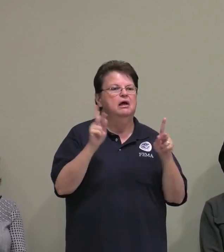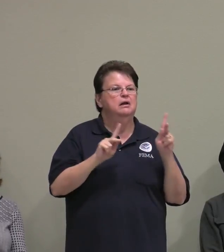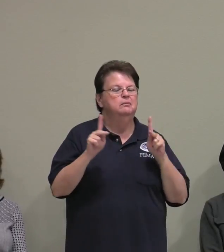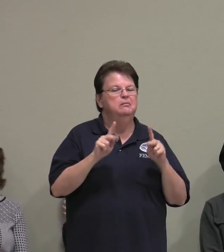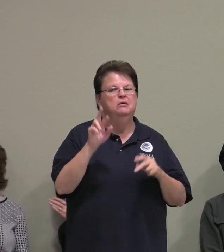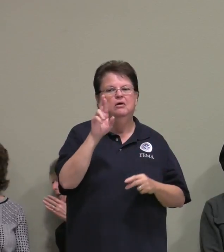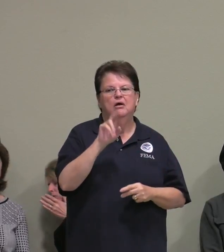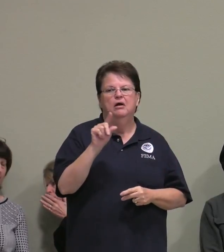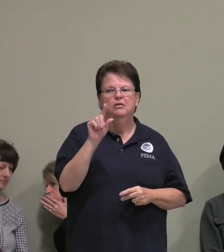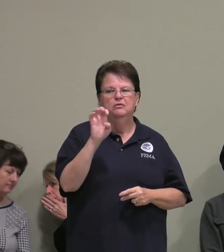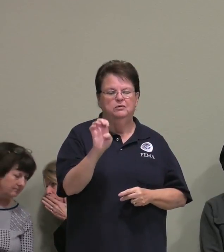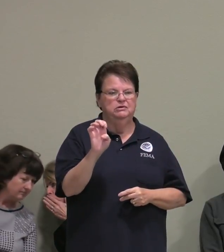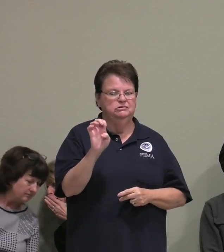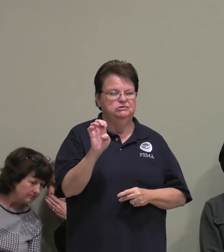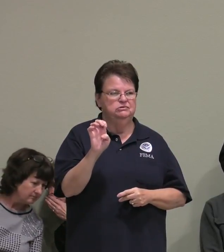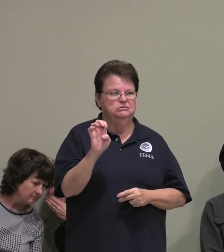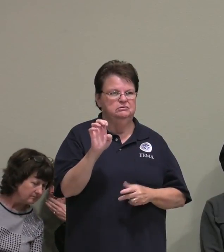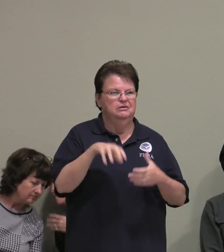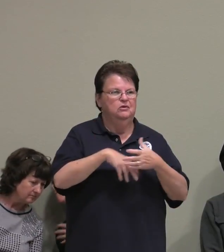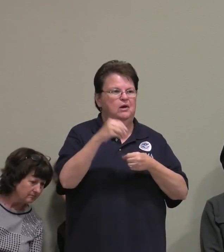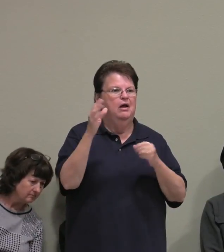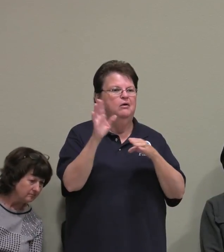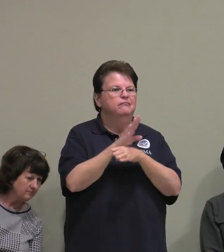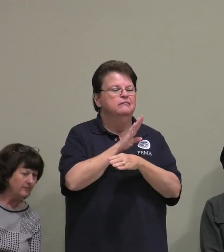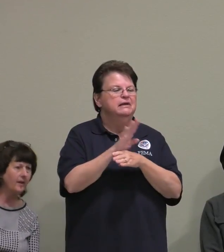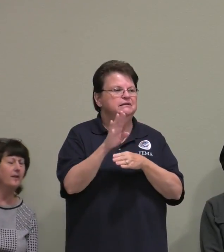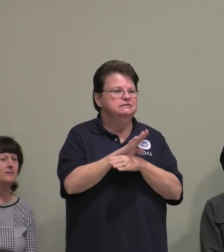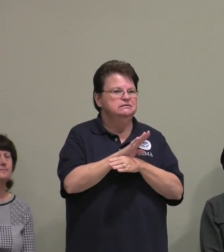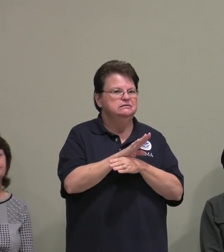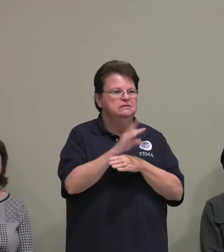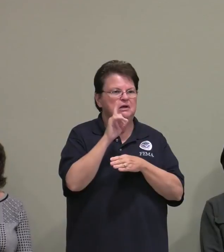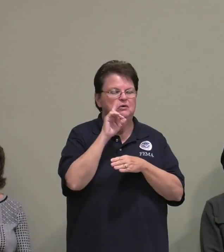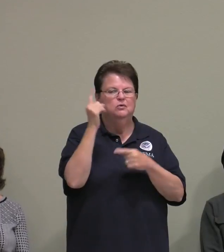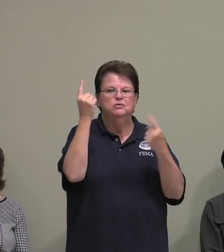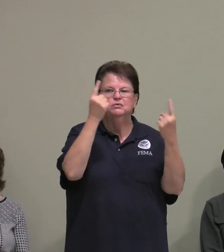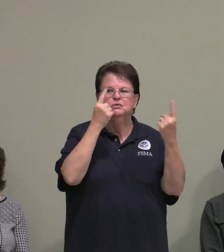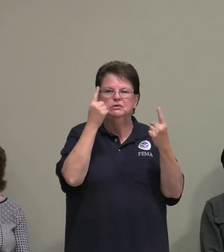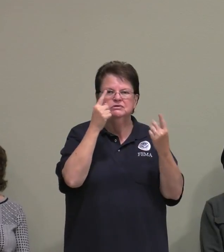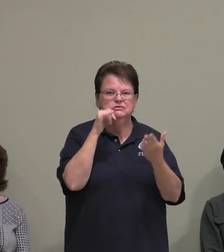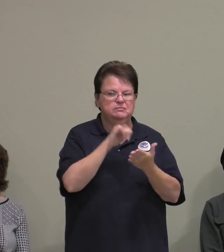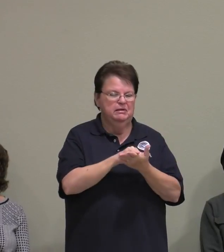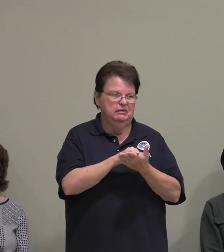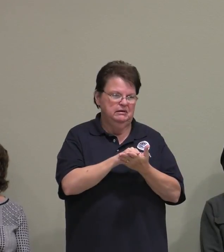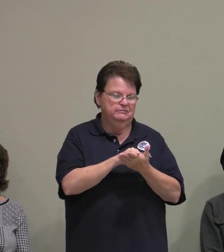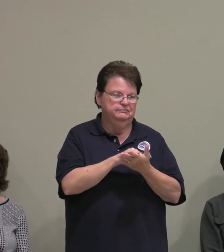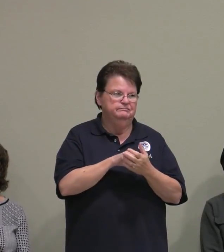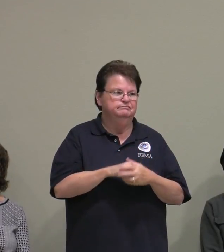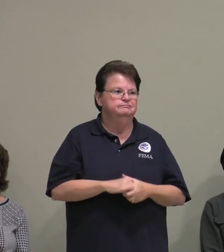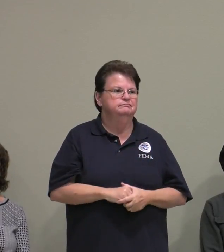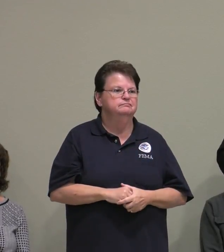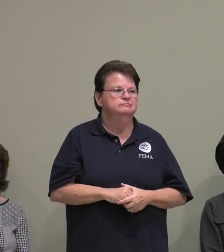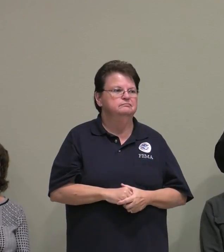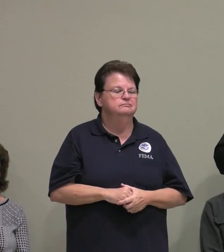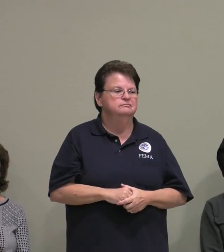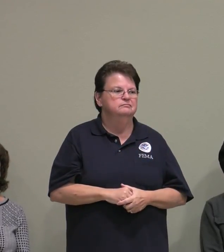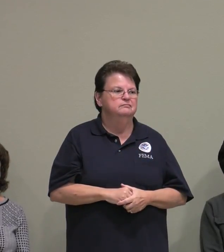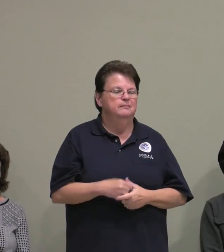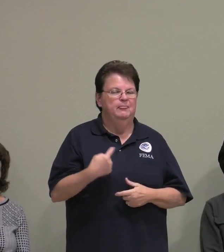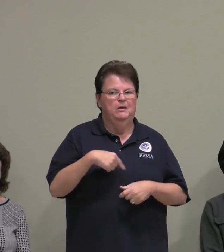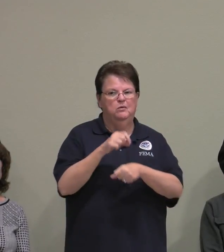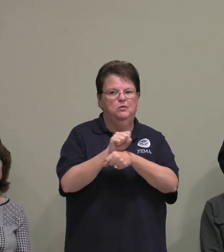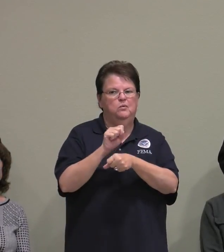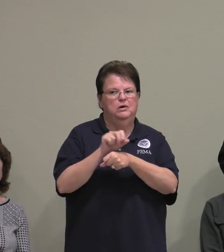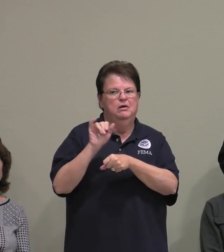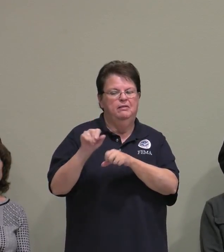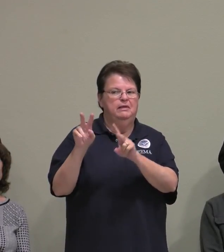on the Ridge. That's, you know, going out of business. And I know there's a lot of concern about that. We are working